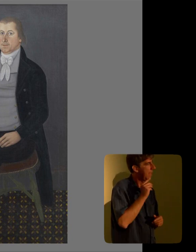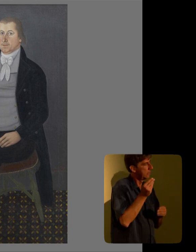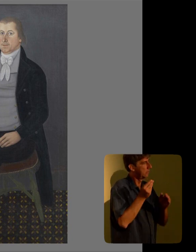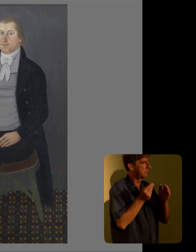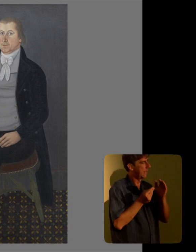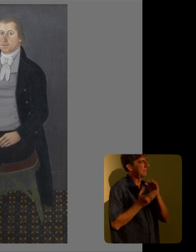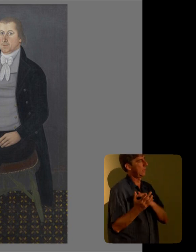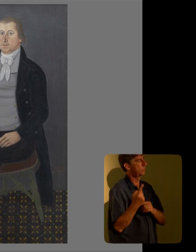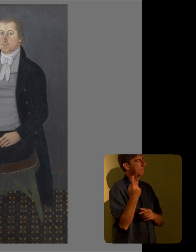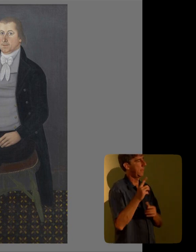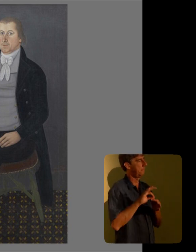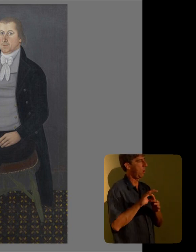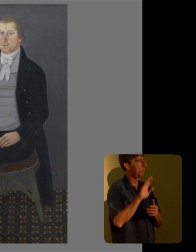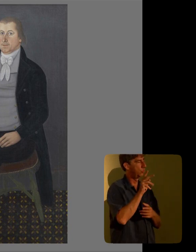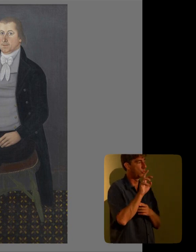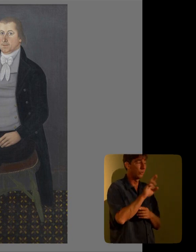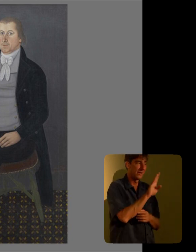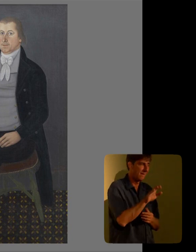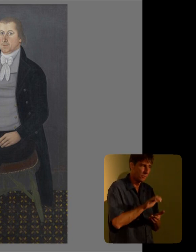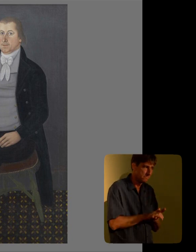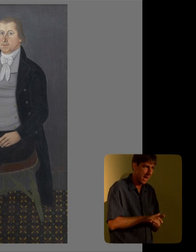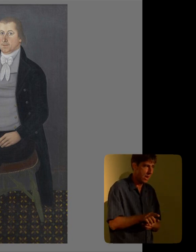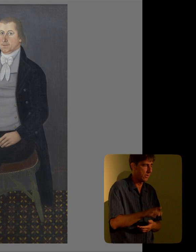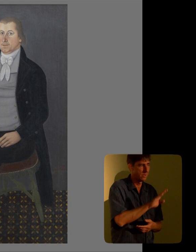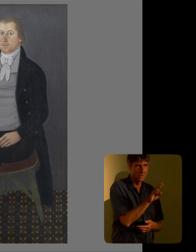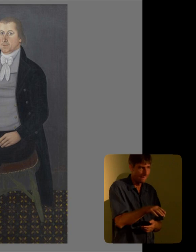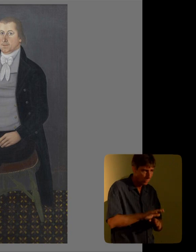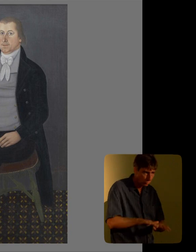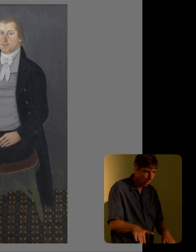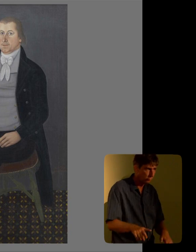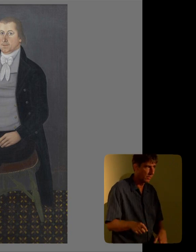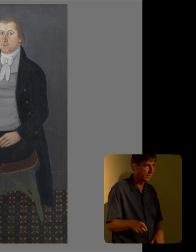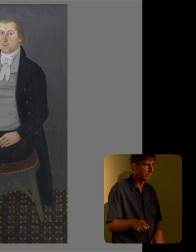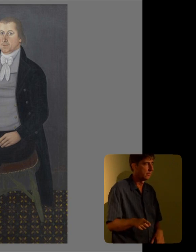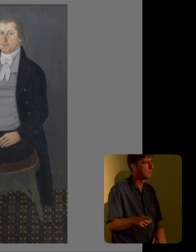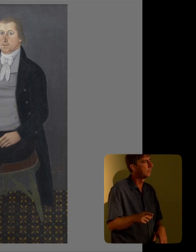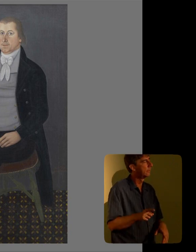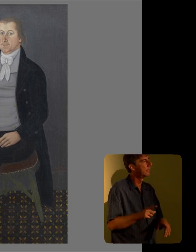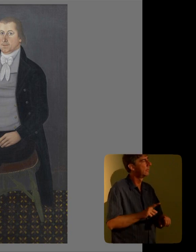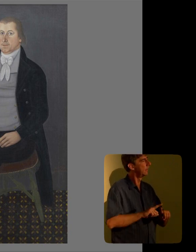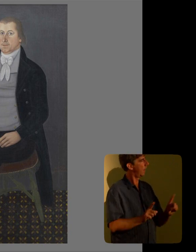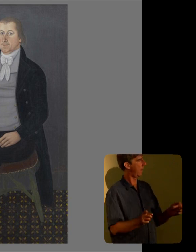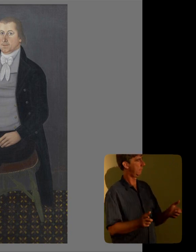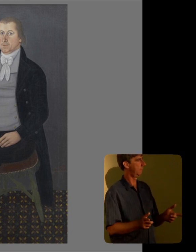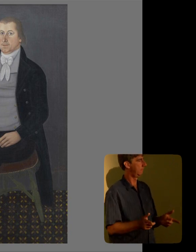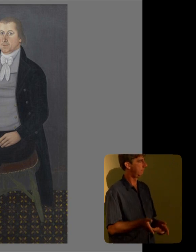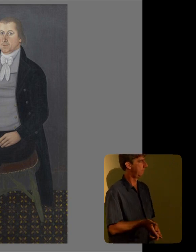person. Brewster never married, he never had children of his own, and yet this